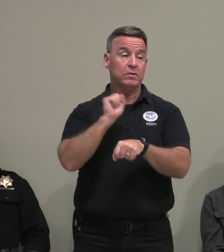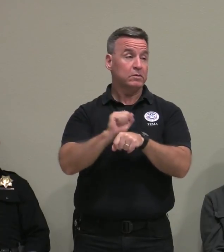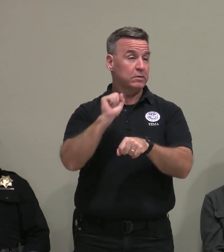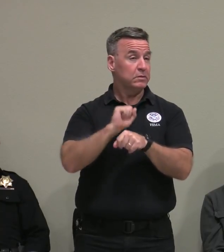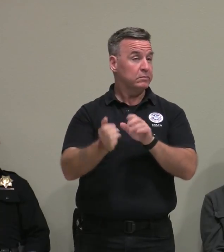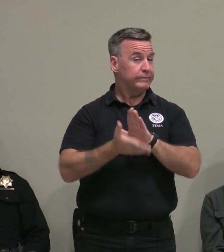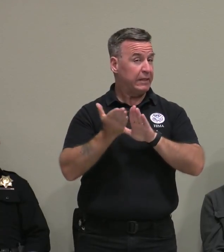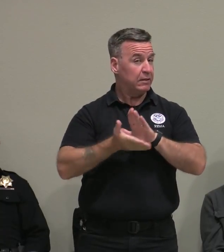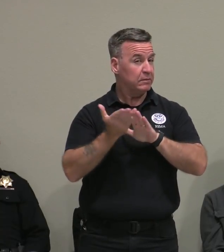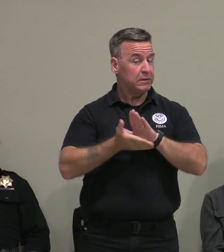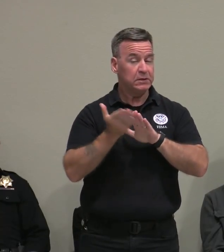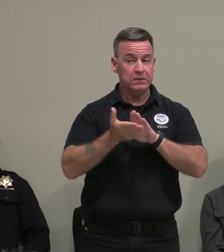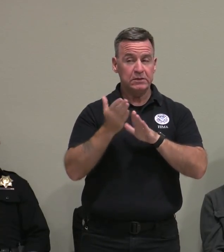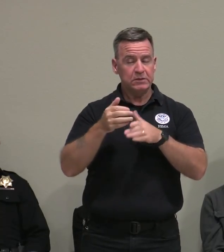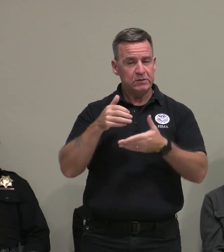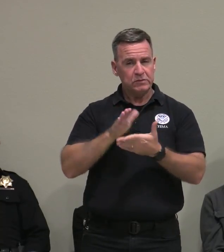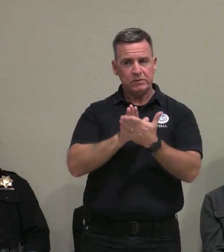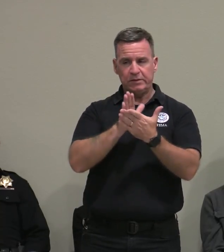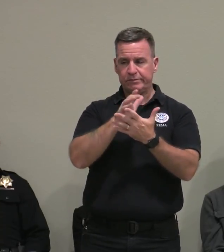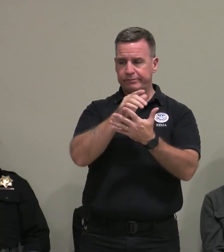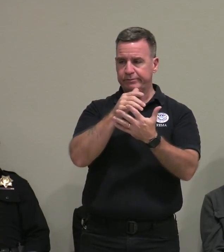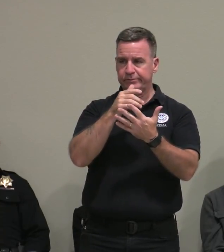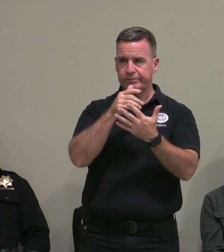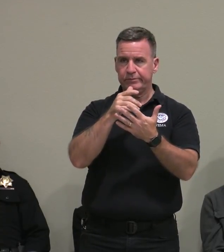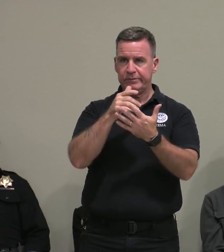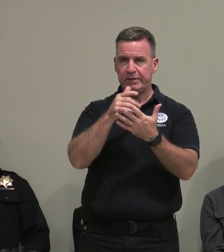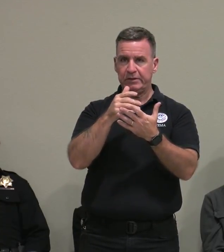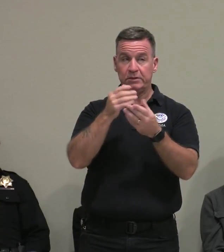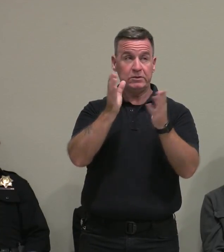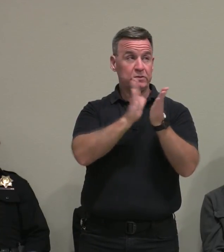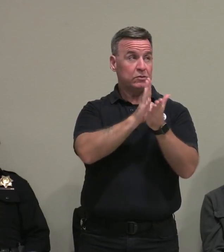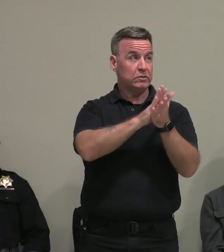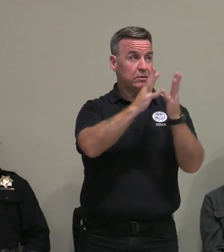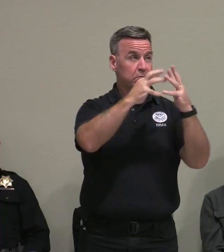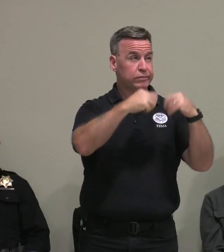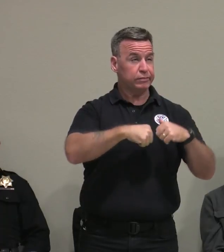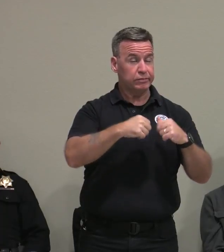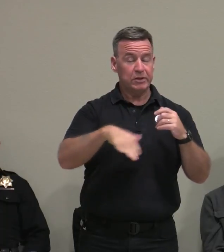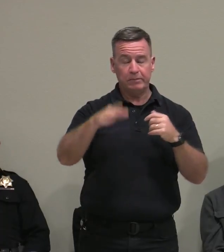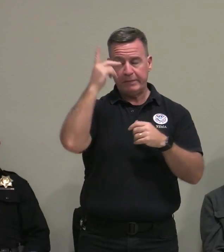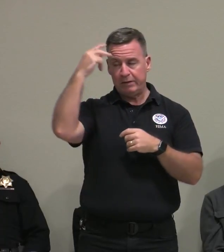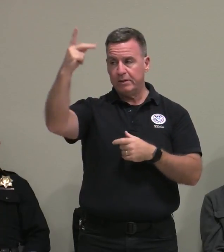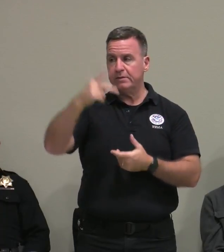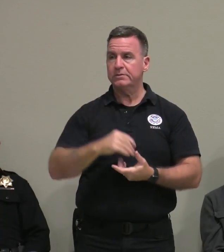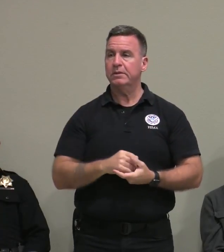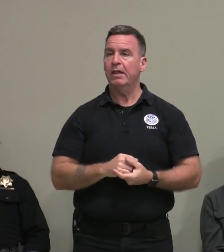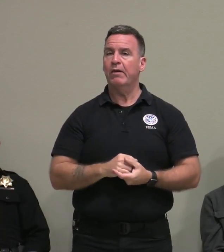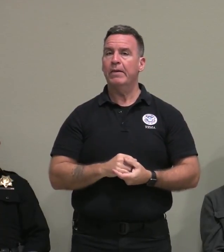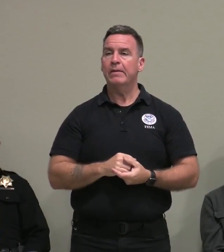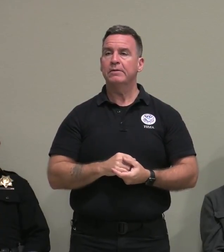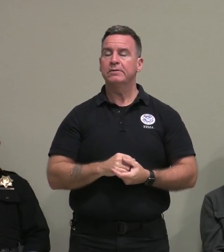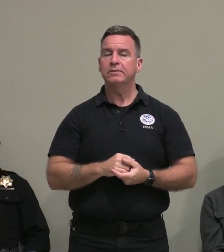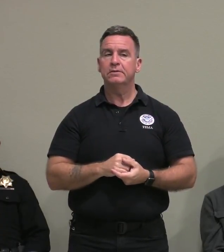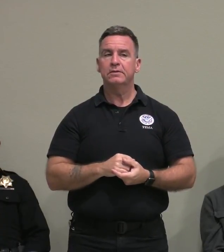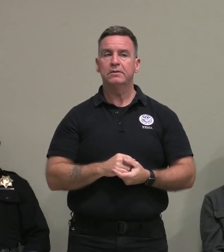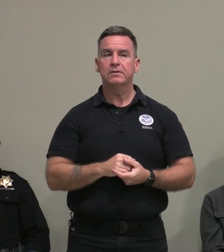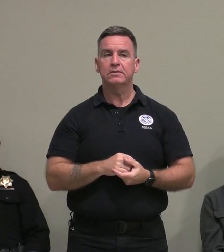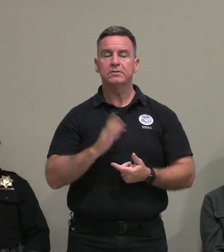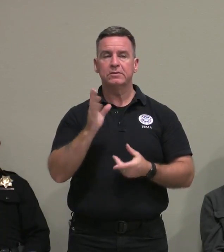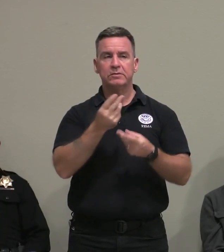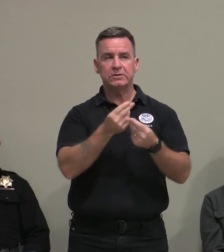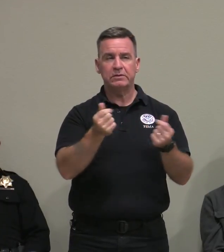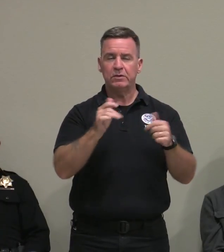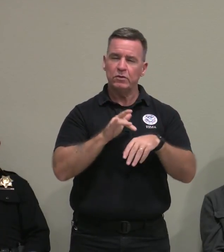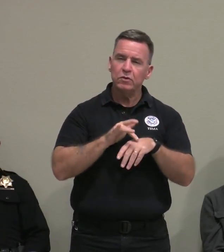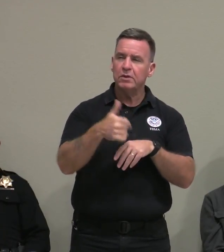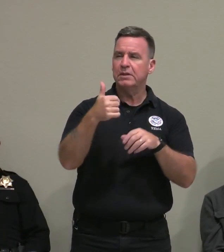to address the losses of the schools in Paradise and be able to get those addressed kind of